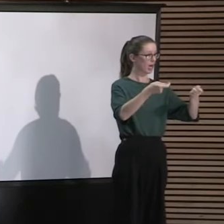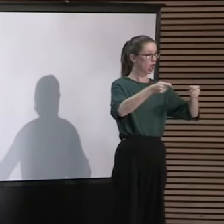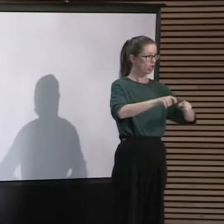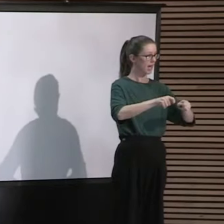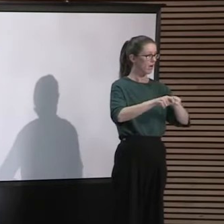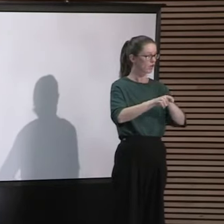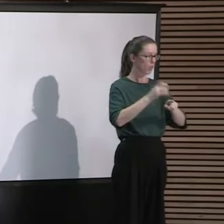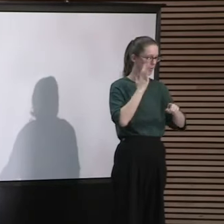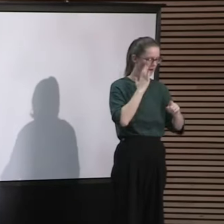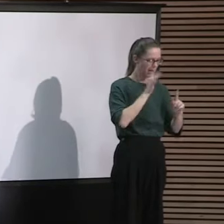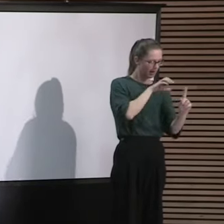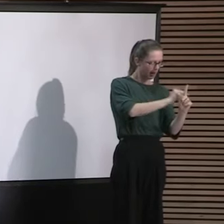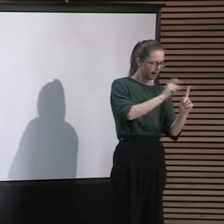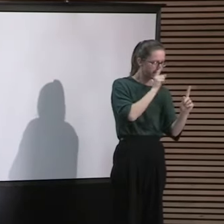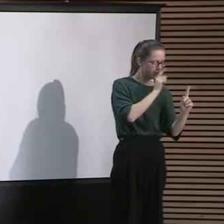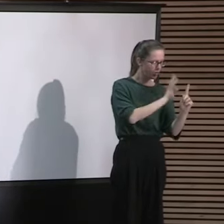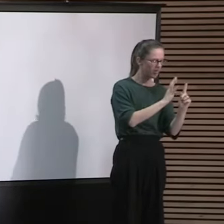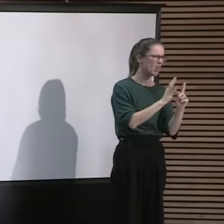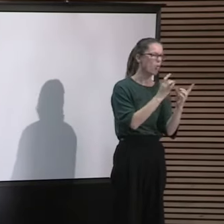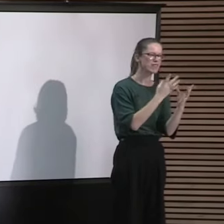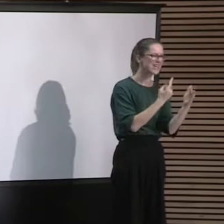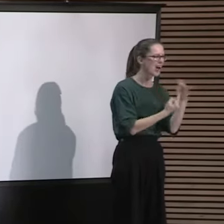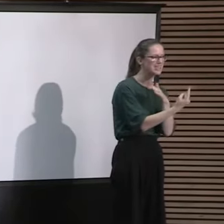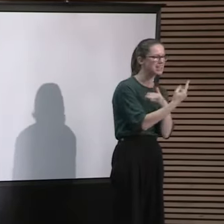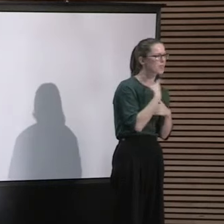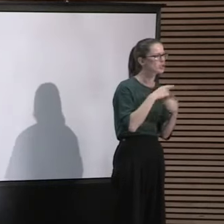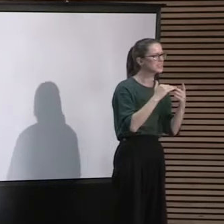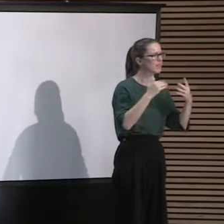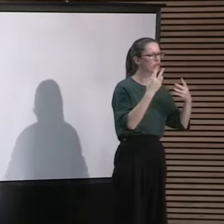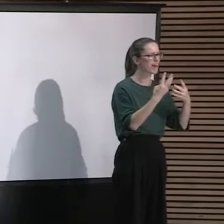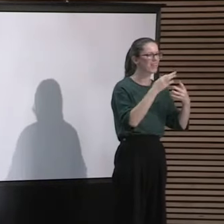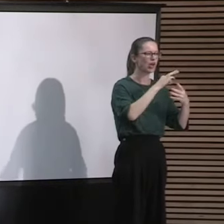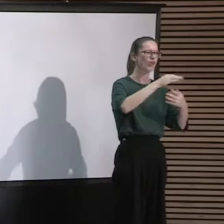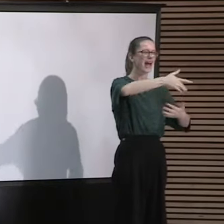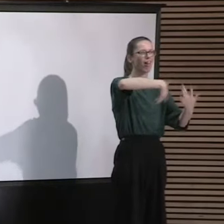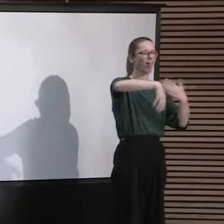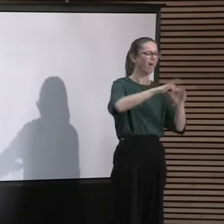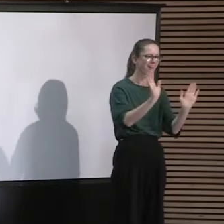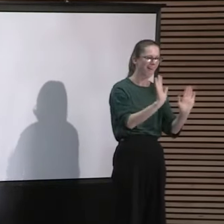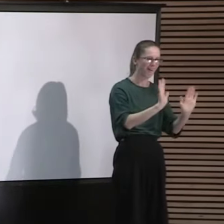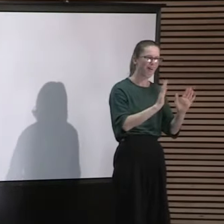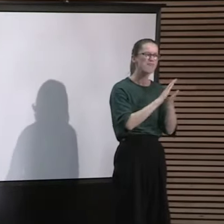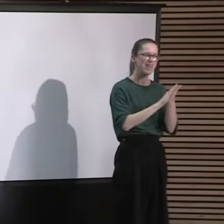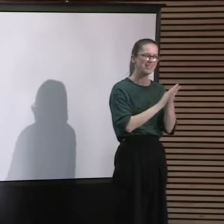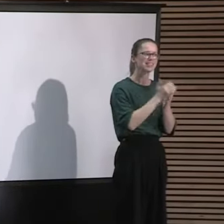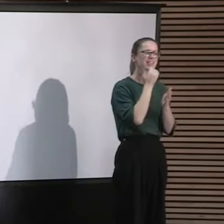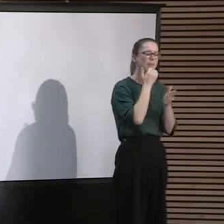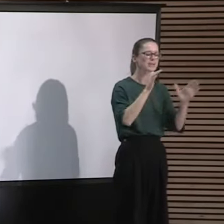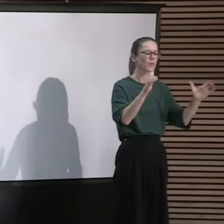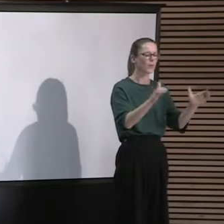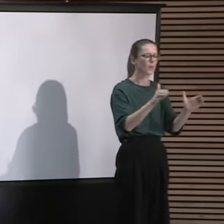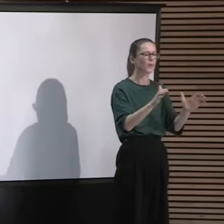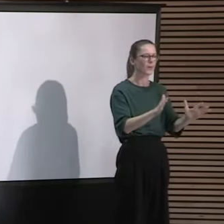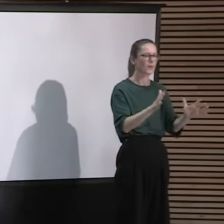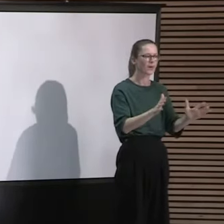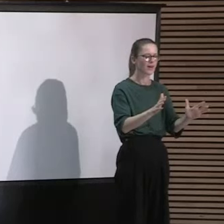new contacts, they are effectively already in isolation because of the level 3 requirements. And so that has helped to contain the virus